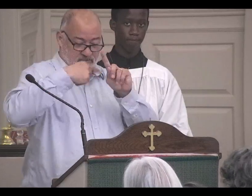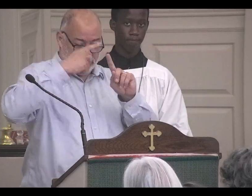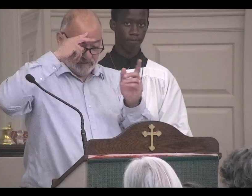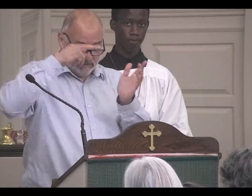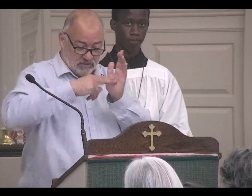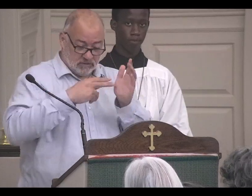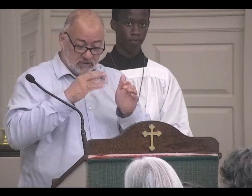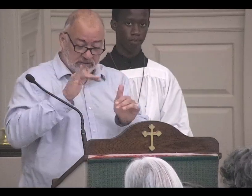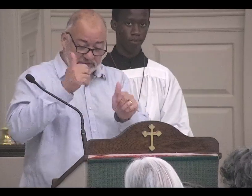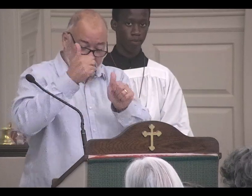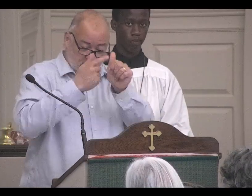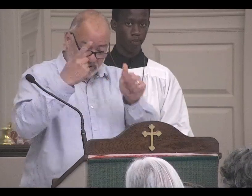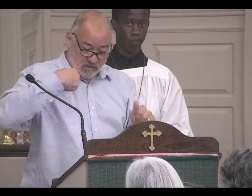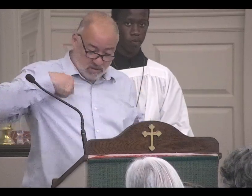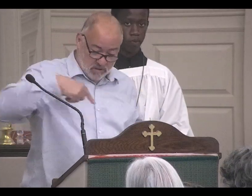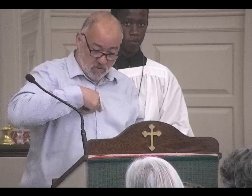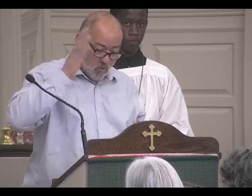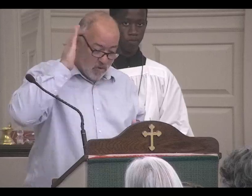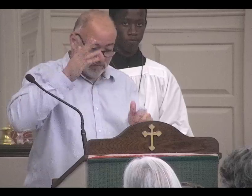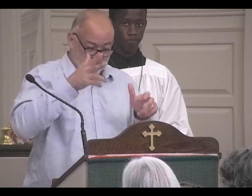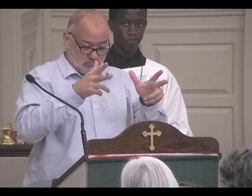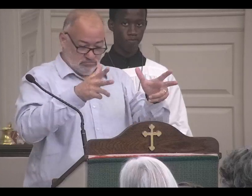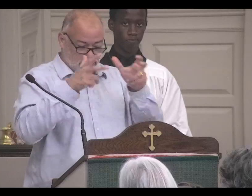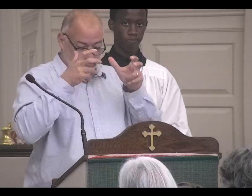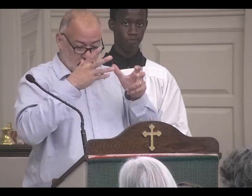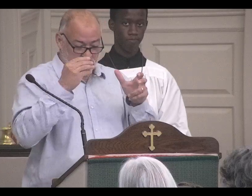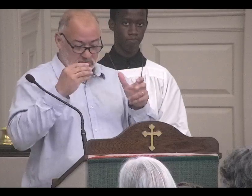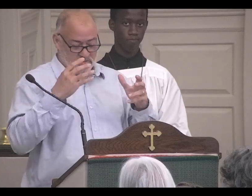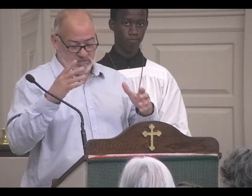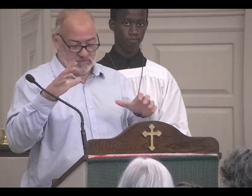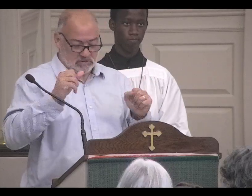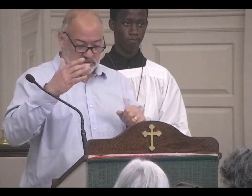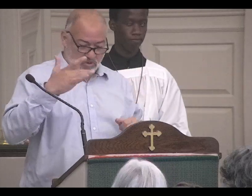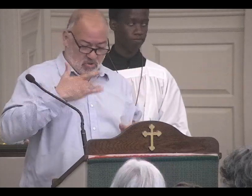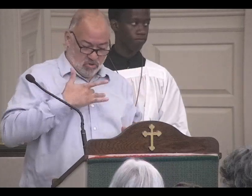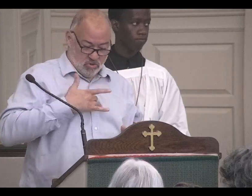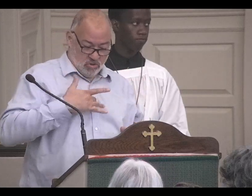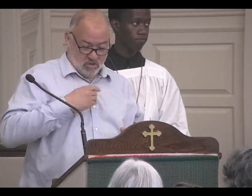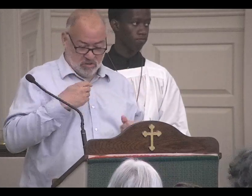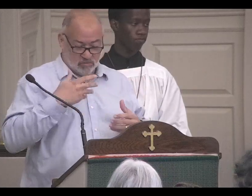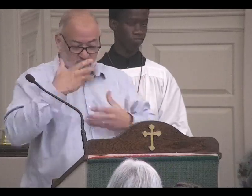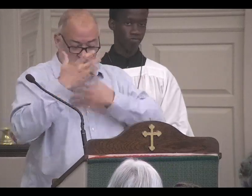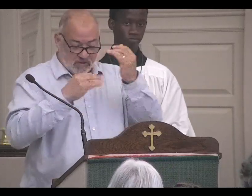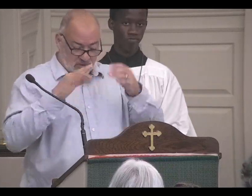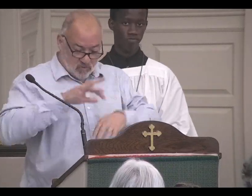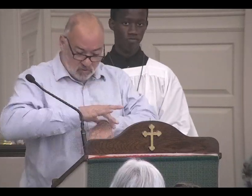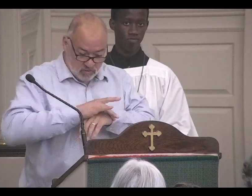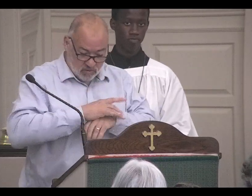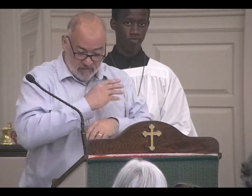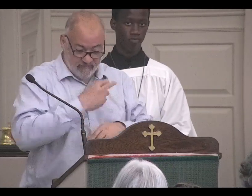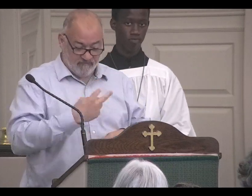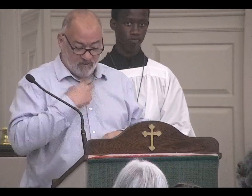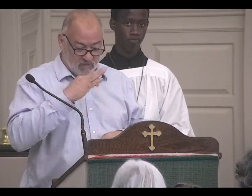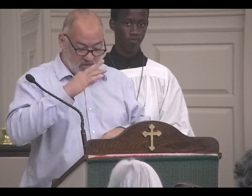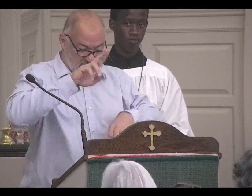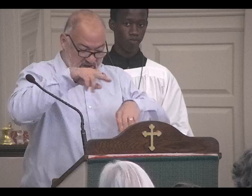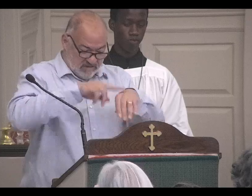For the Pope's monthly intention, that each one of us will hear and take to heart the cry of the earth and of the victims